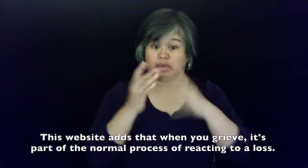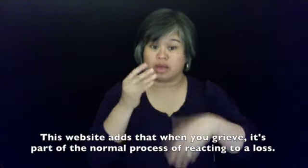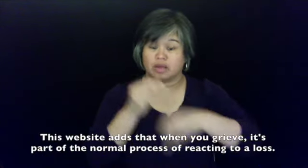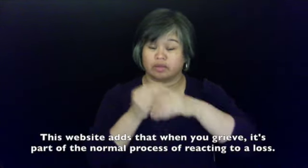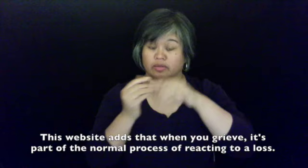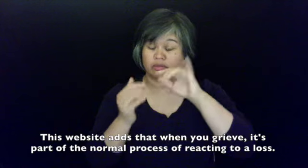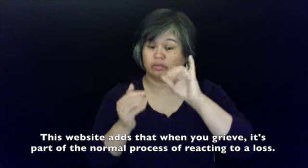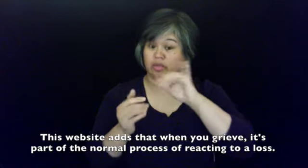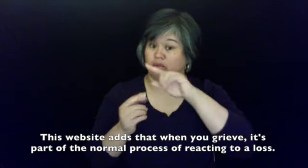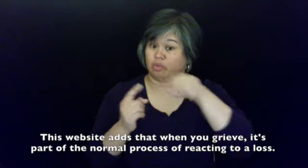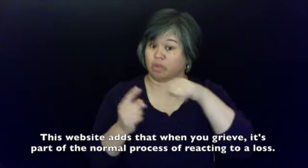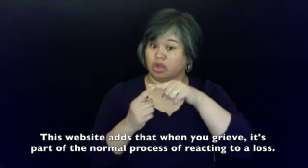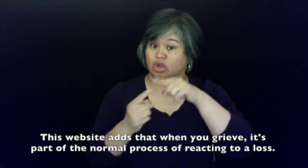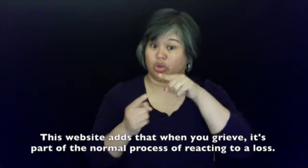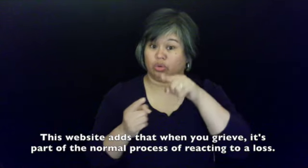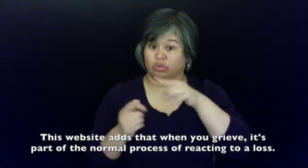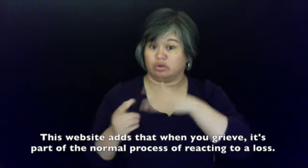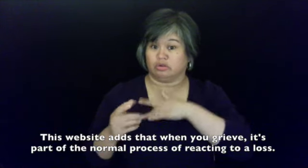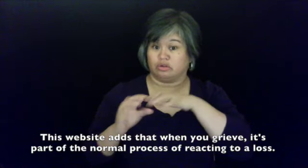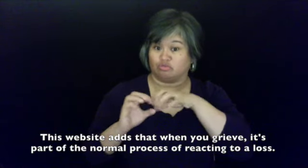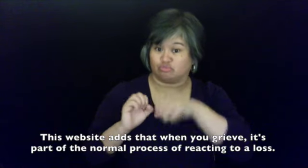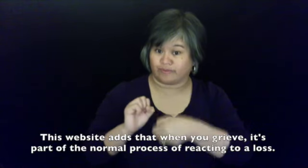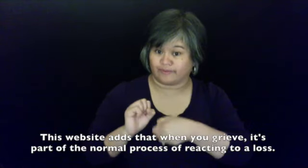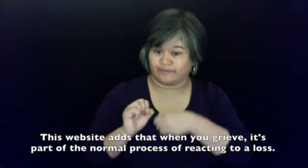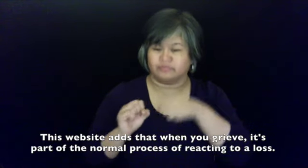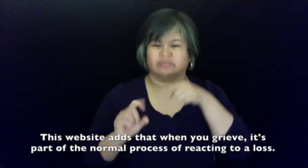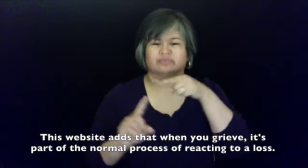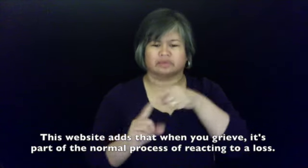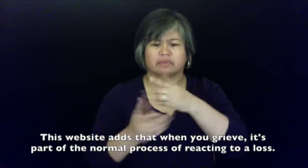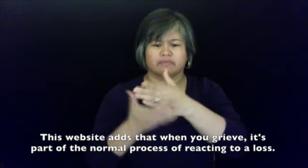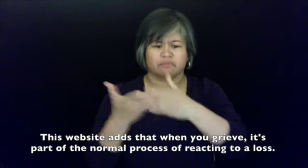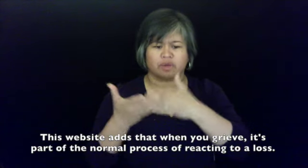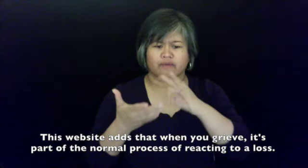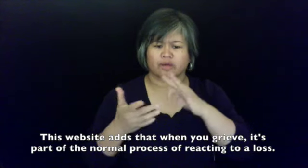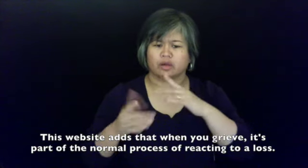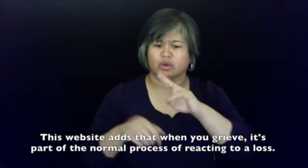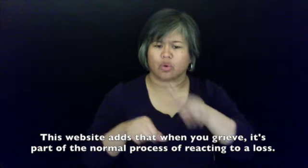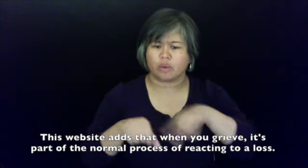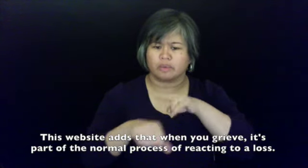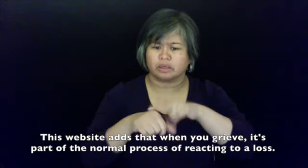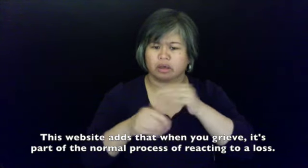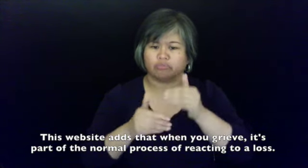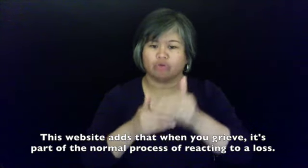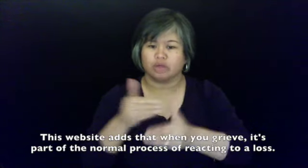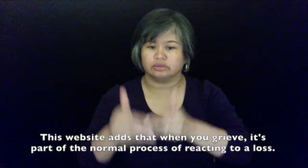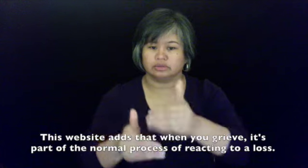This website adds that when you grieve, it is a part of a normal process of reacting to a loss.